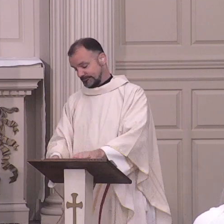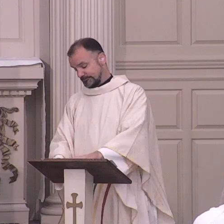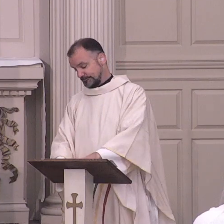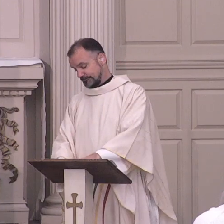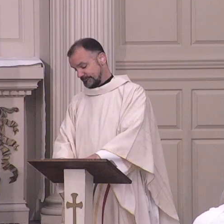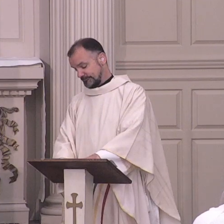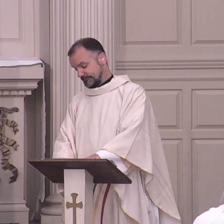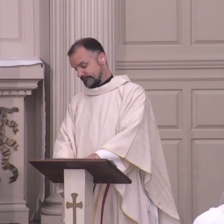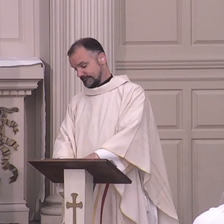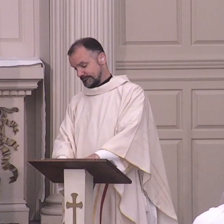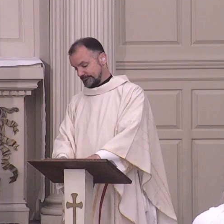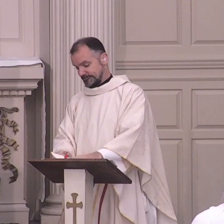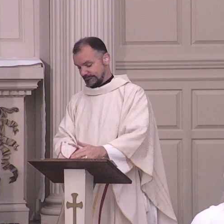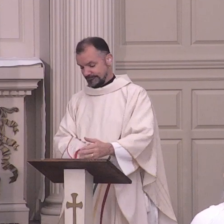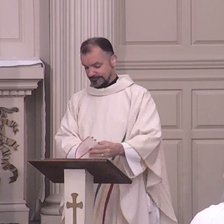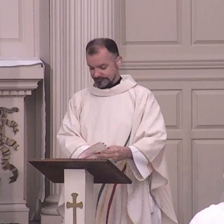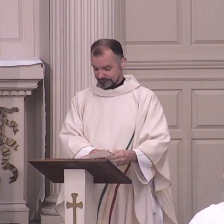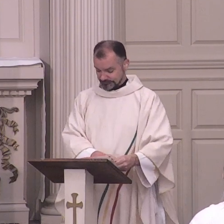Let us pray.